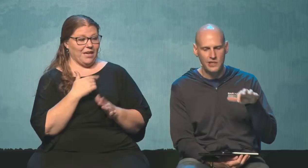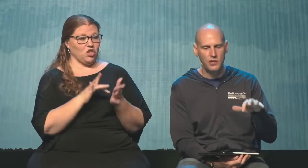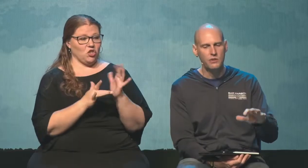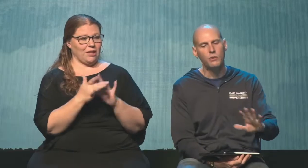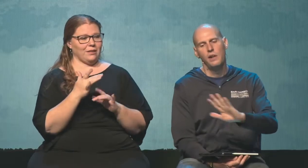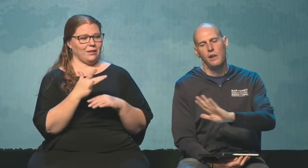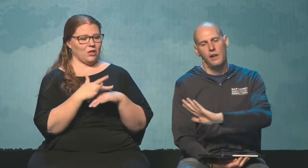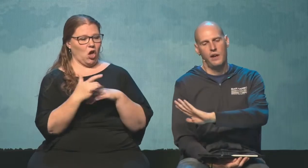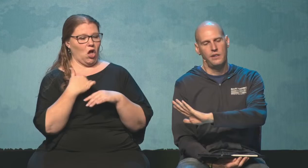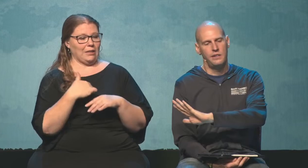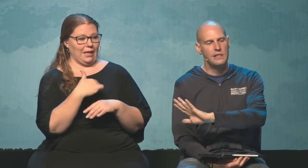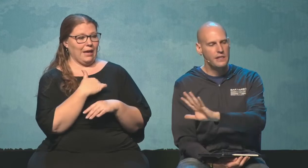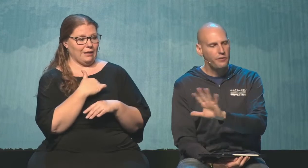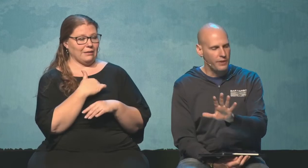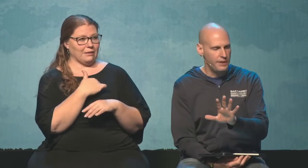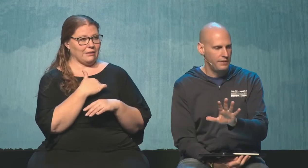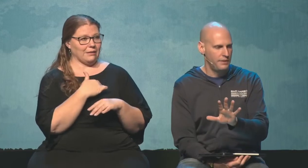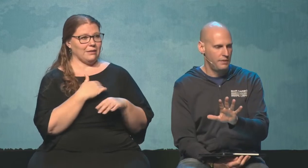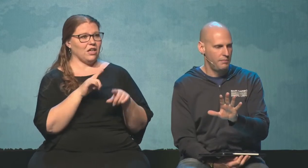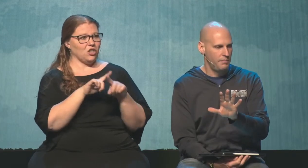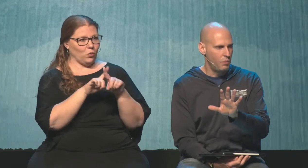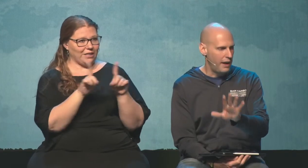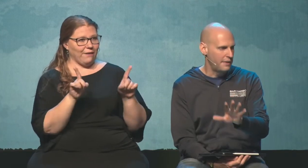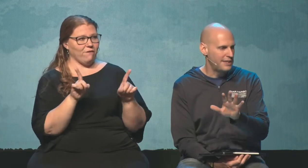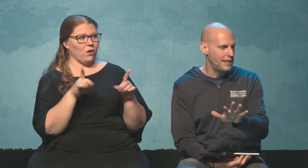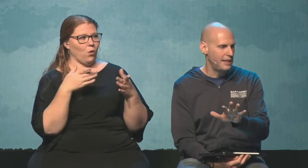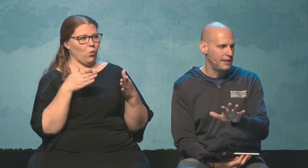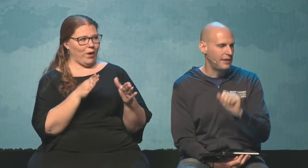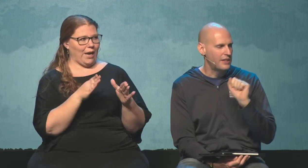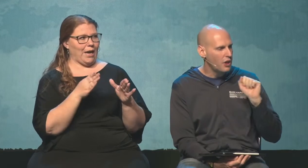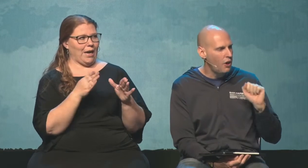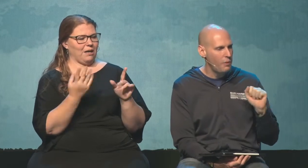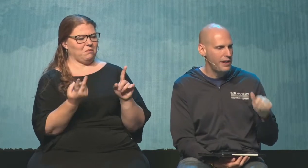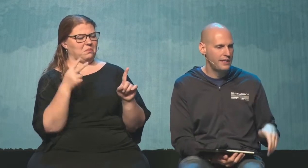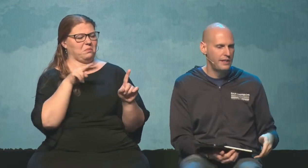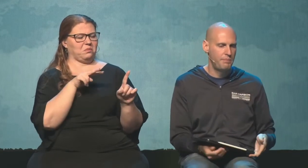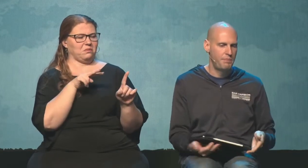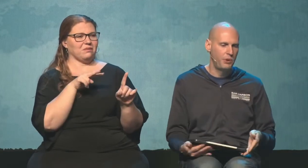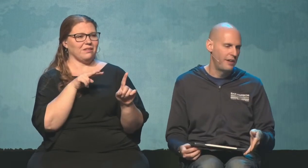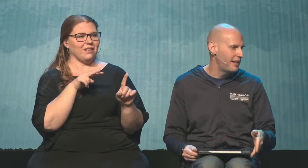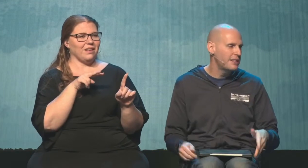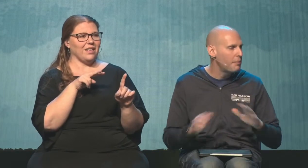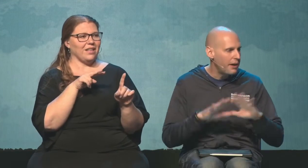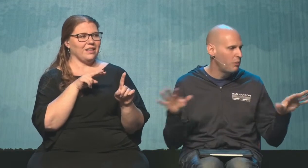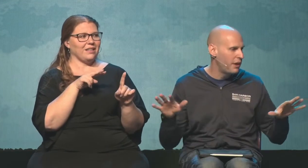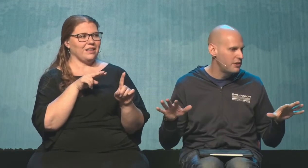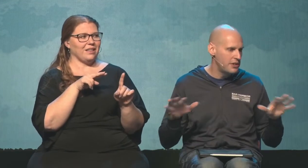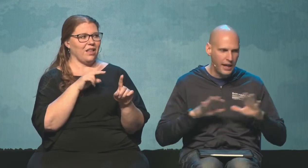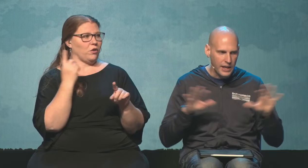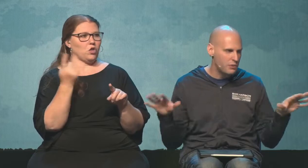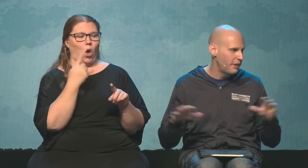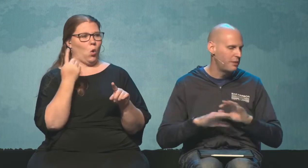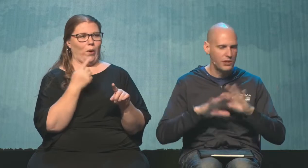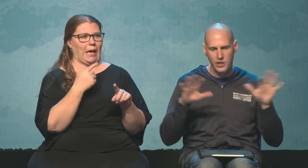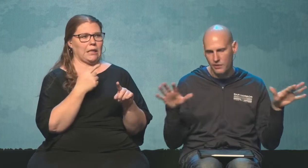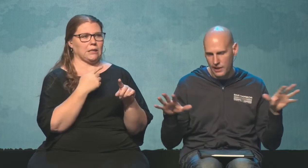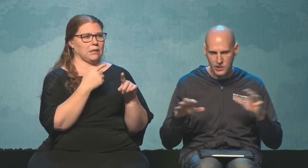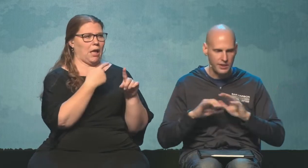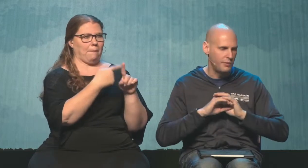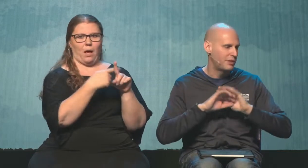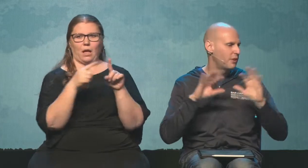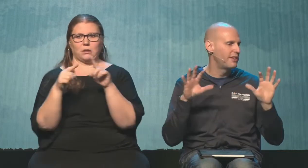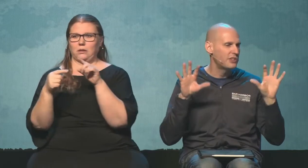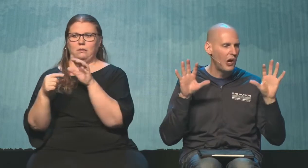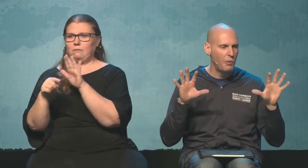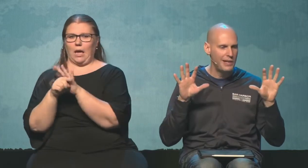us into a different way of seeing. Like, there's always the polarity. It doesn't matter what age we're in, what